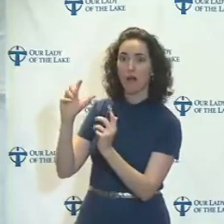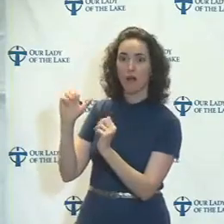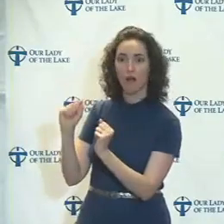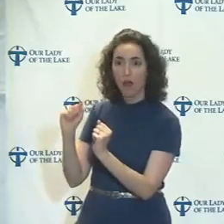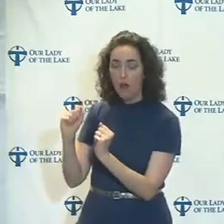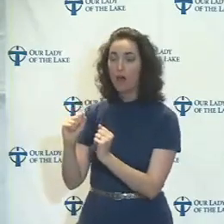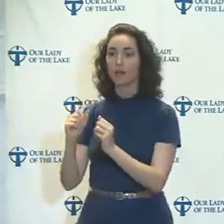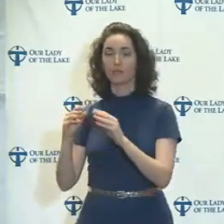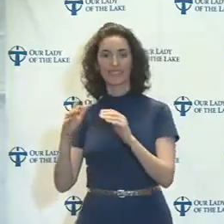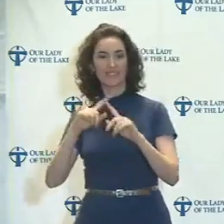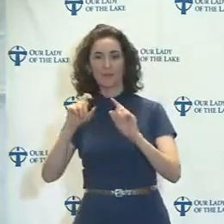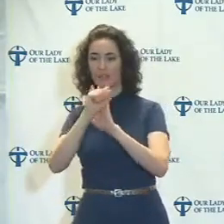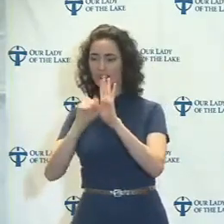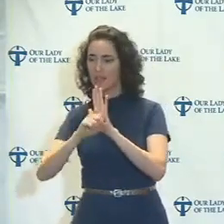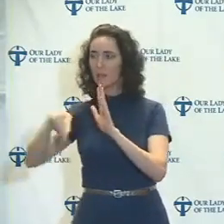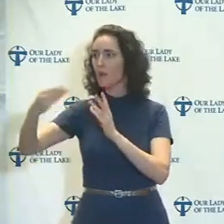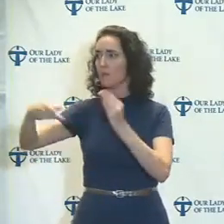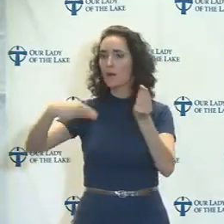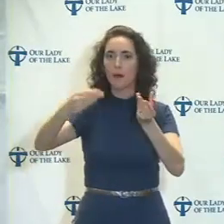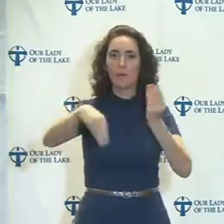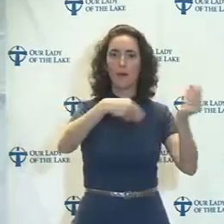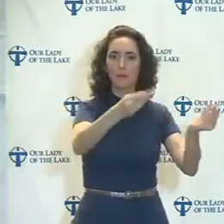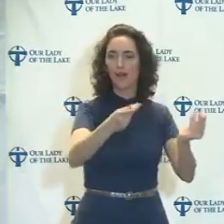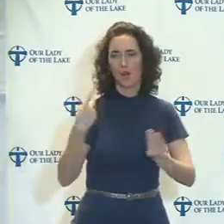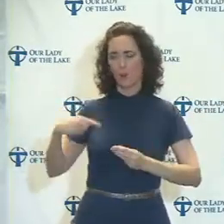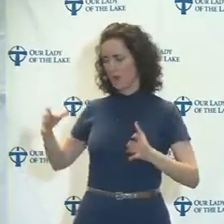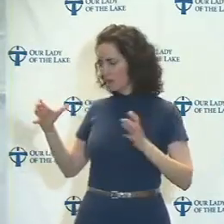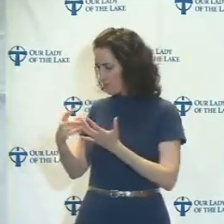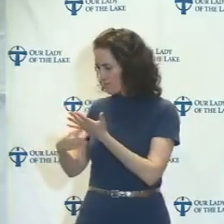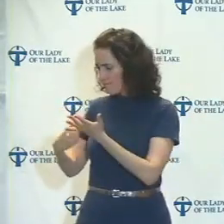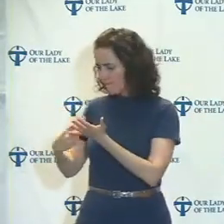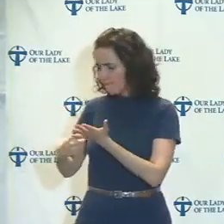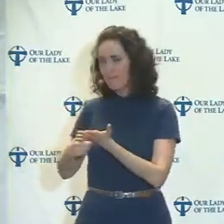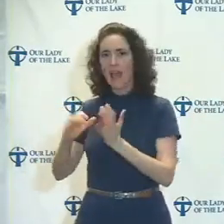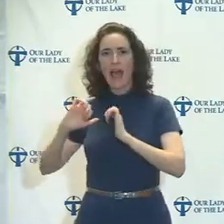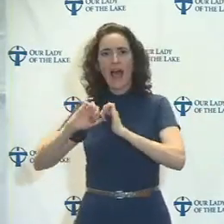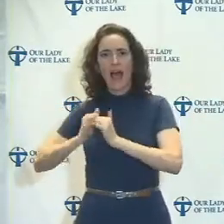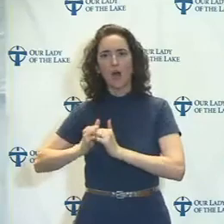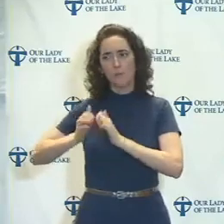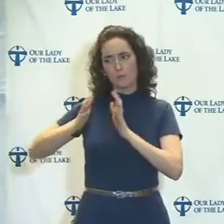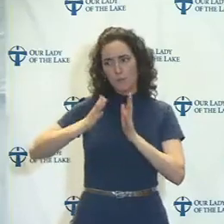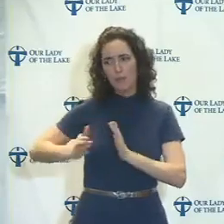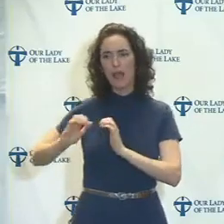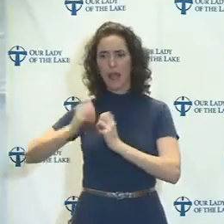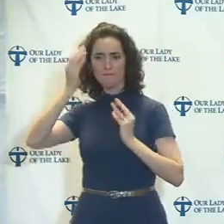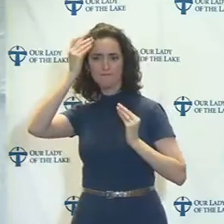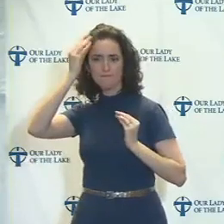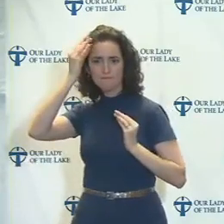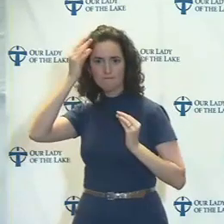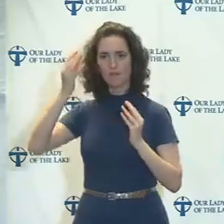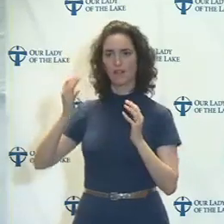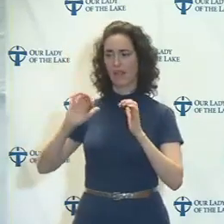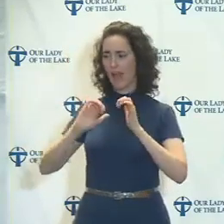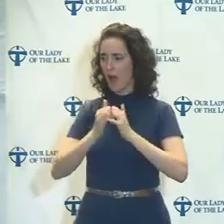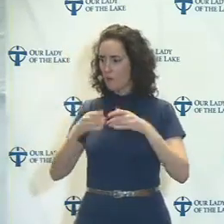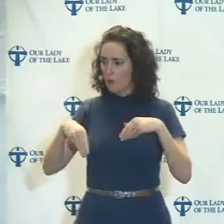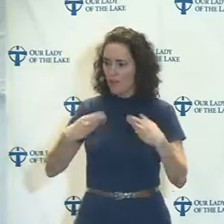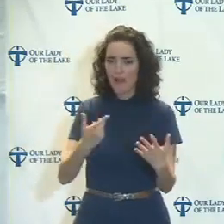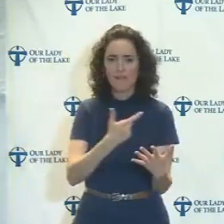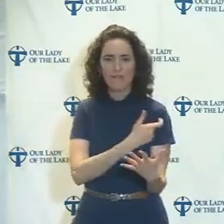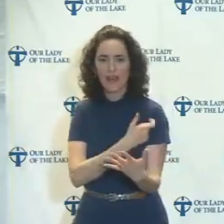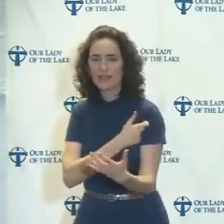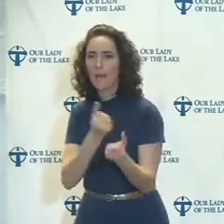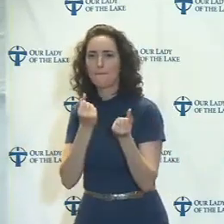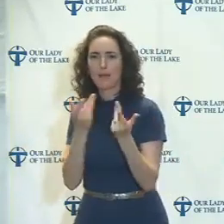the country, we began to talk about how we would organize our thought process and our processes around delivering vaccines to as